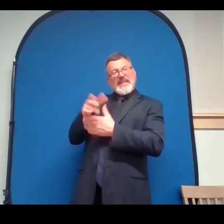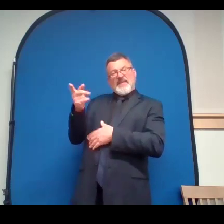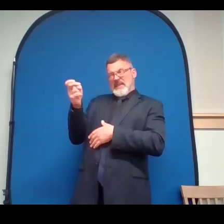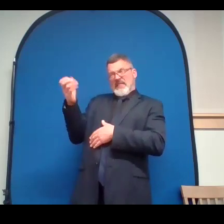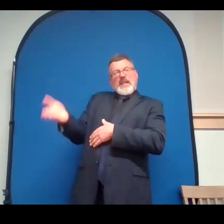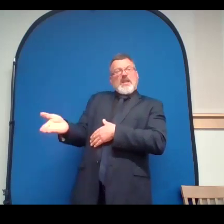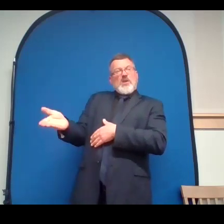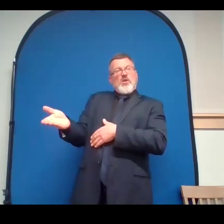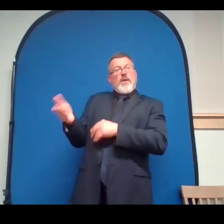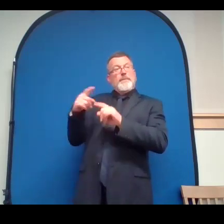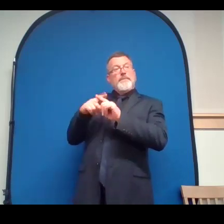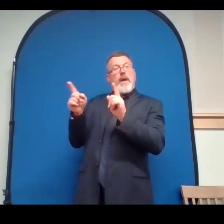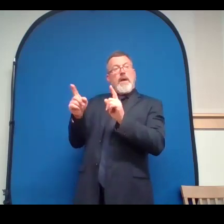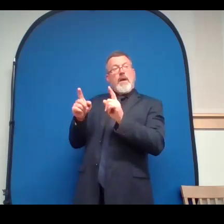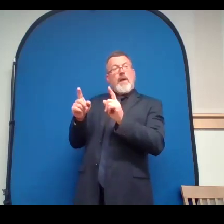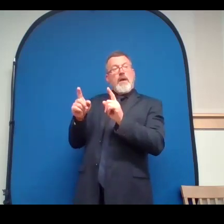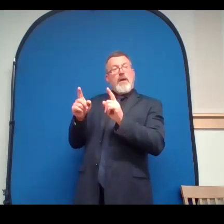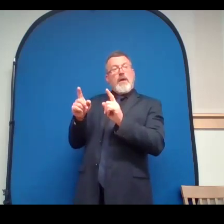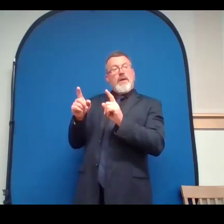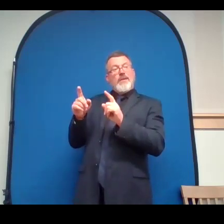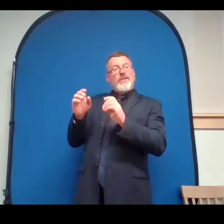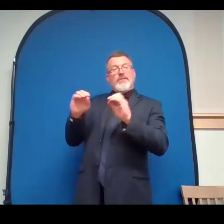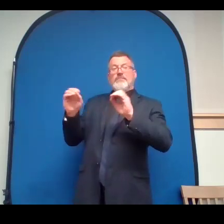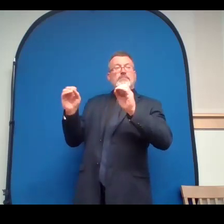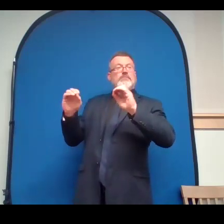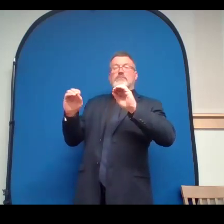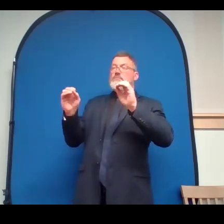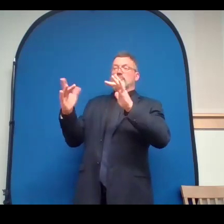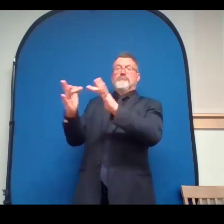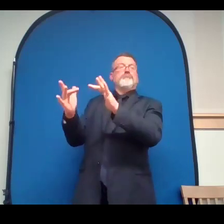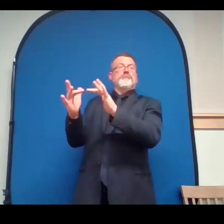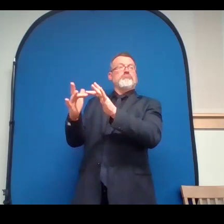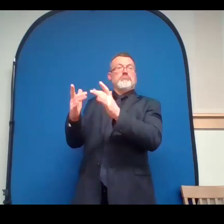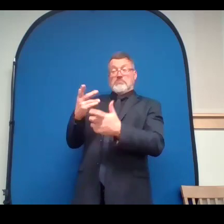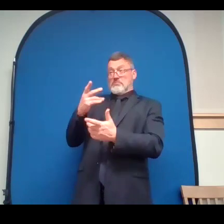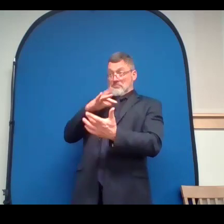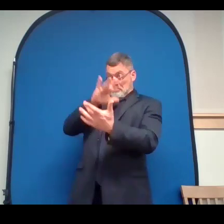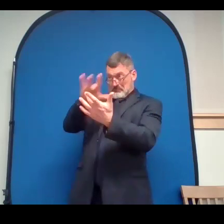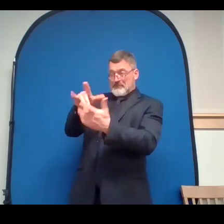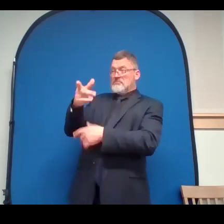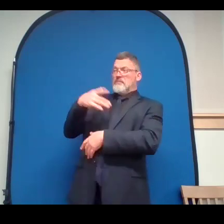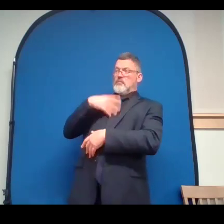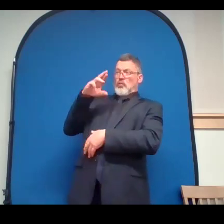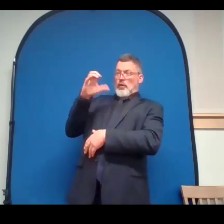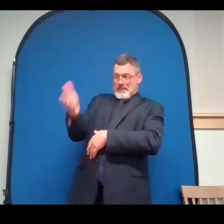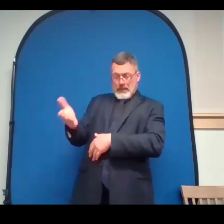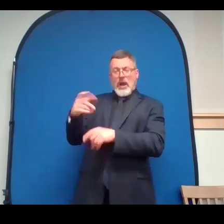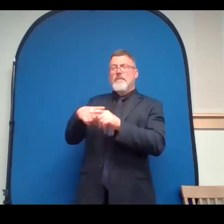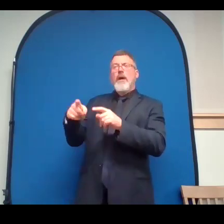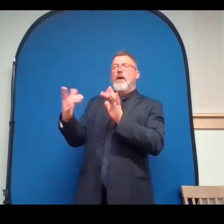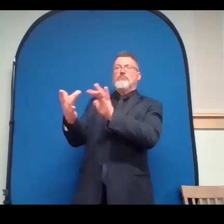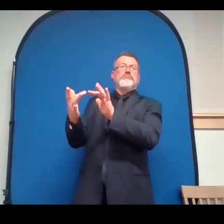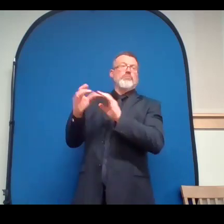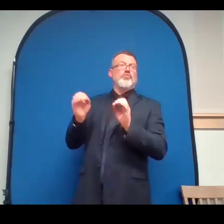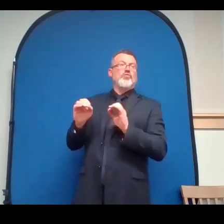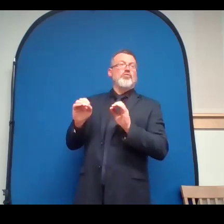but there was no contact with him, sir. You wanted it, you were asking for a face-to-face, right? That was what I was